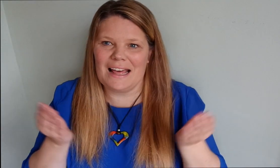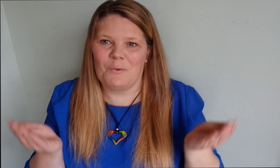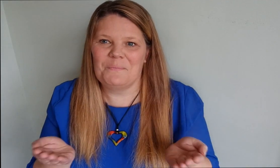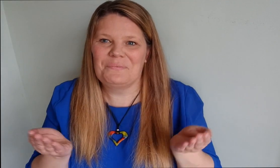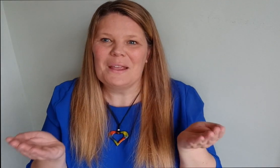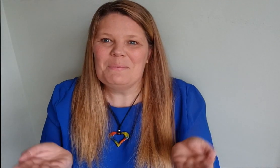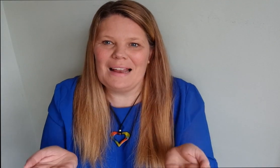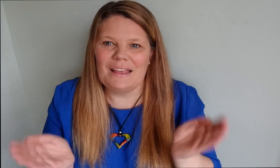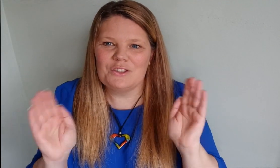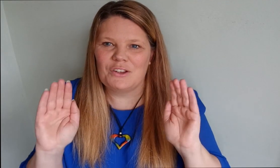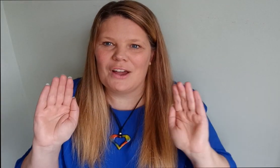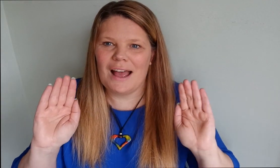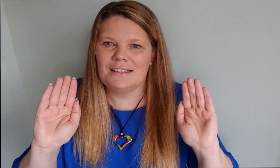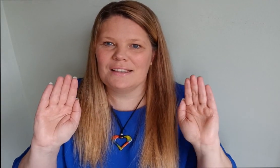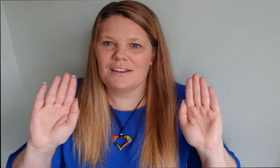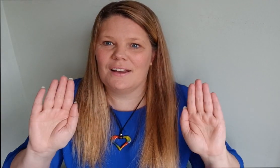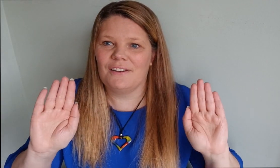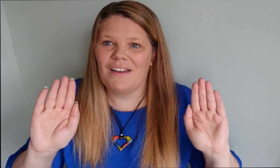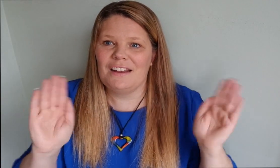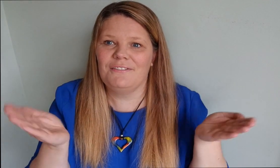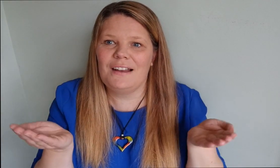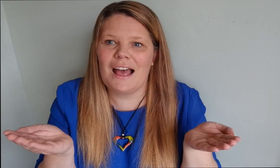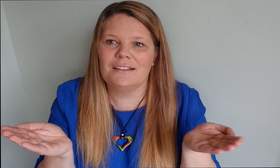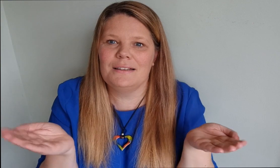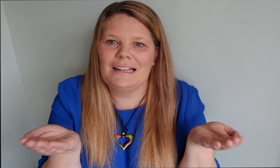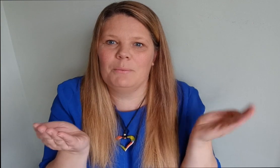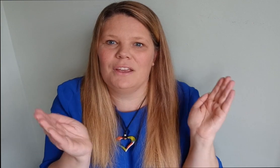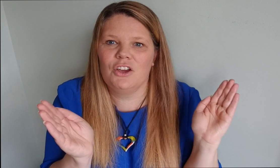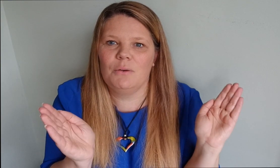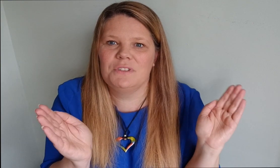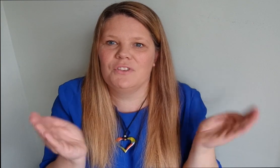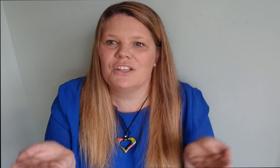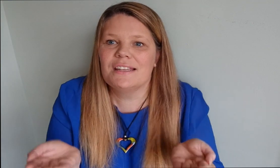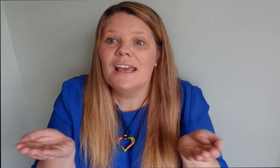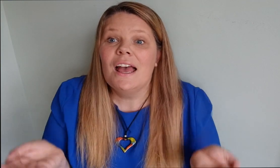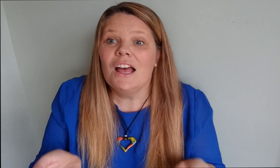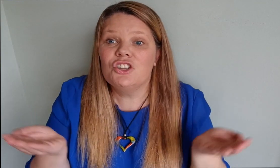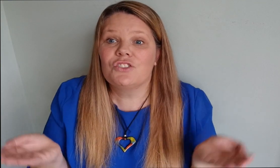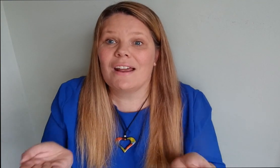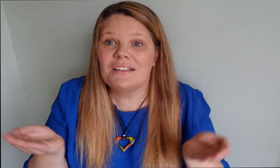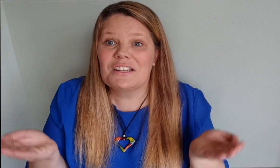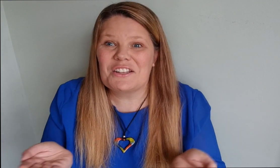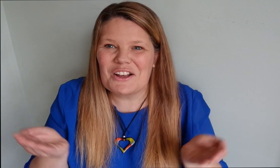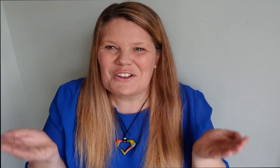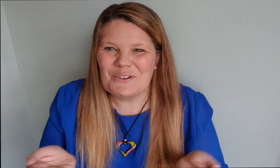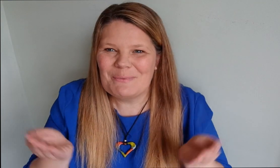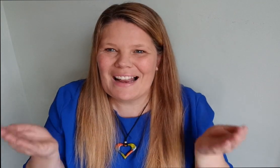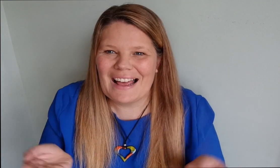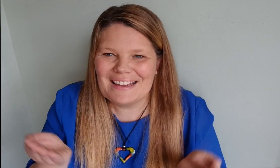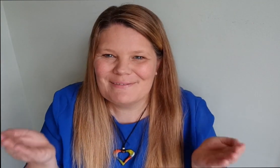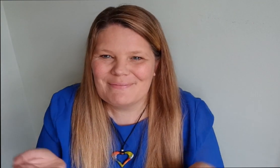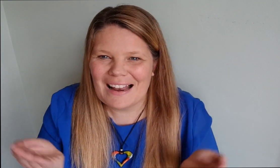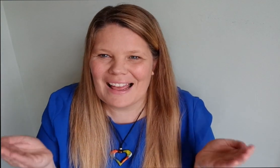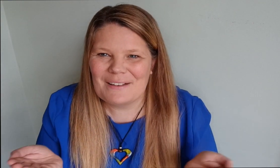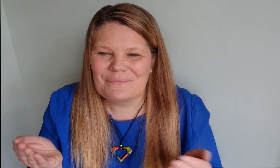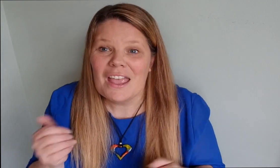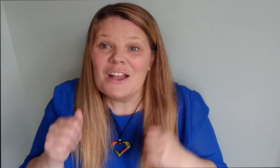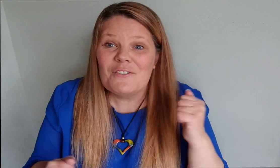one. Play. So your hands are fairly flat, a little bit cupped, if you can see, and just round in a circle. Play, play.